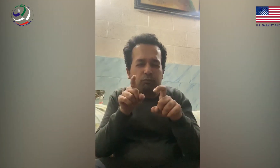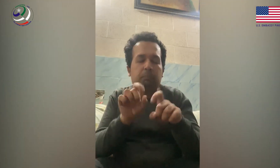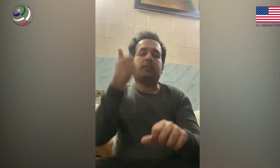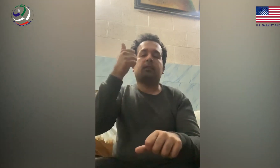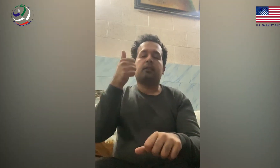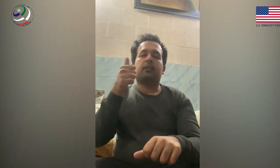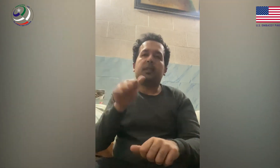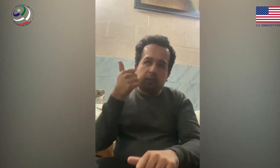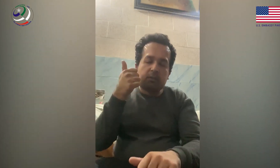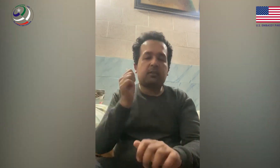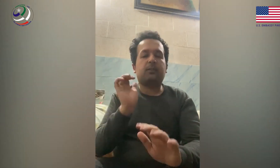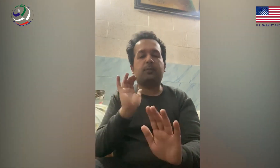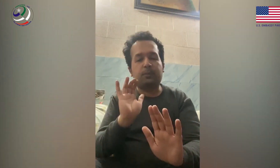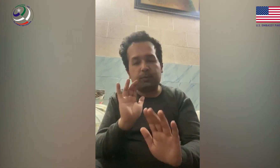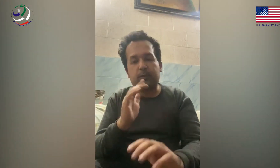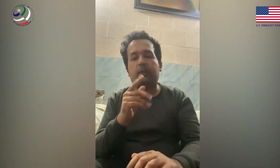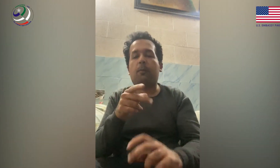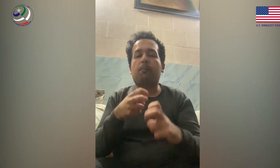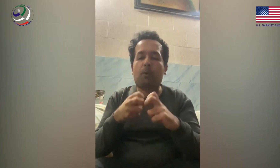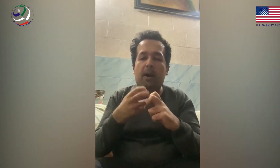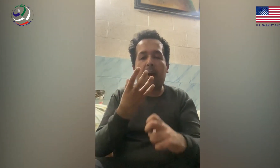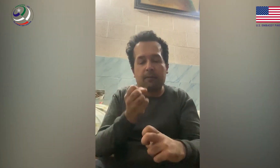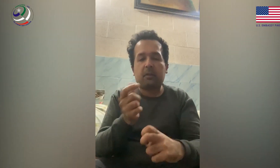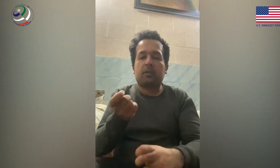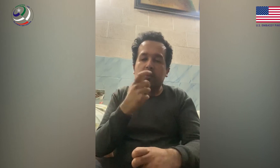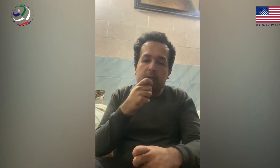because he didn't know sign language and I couldn't hear.